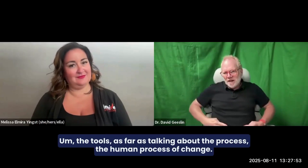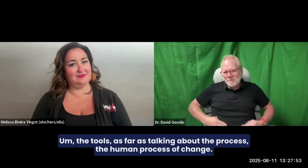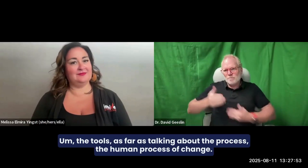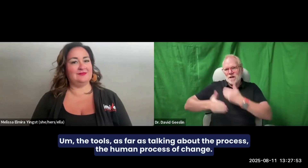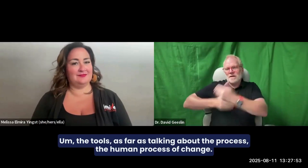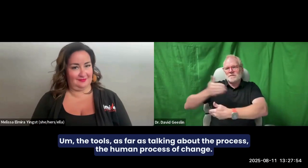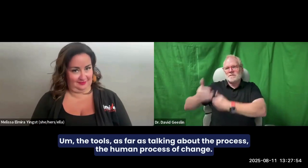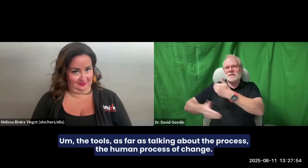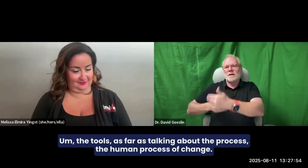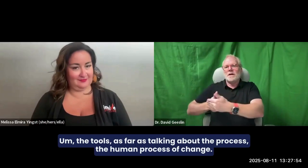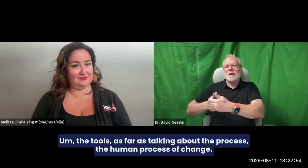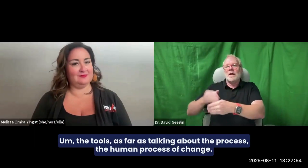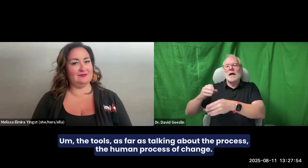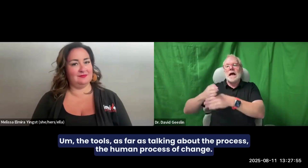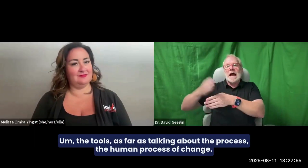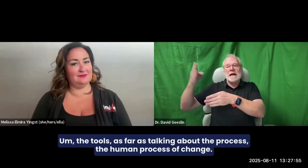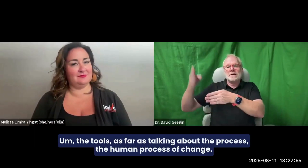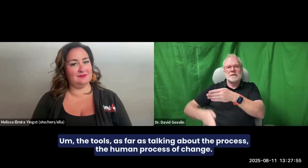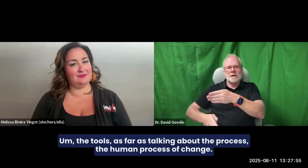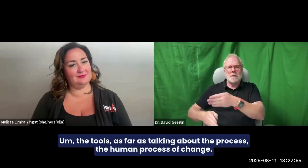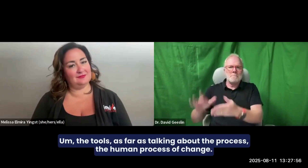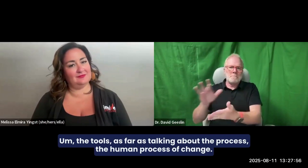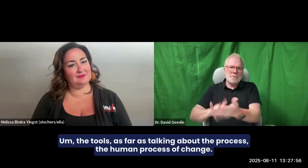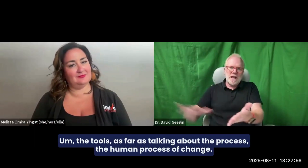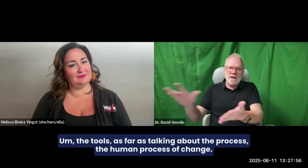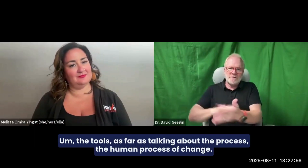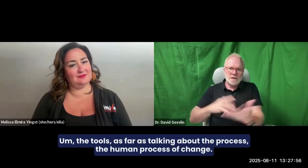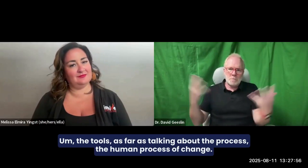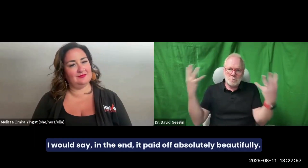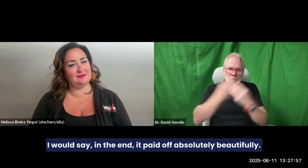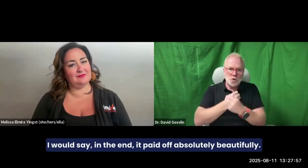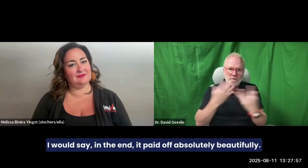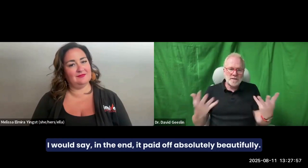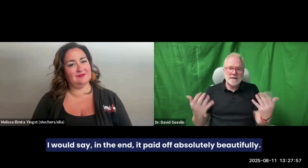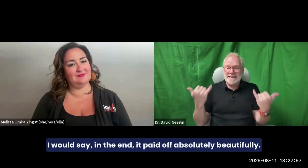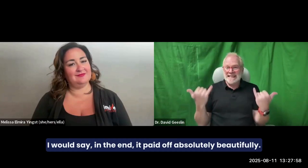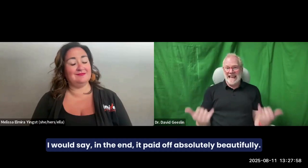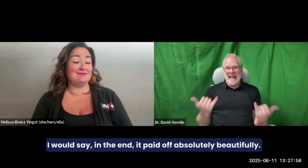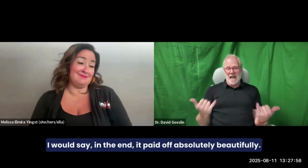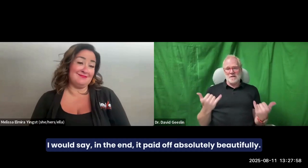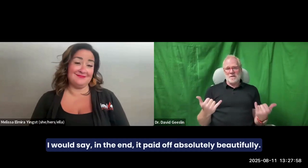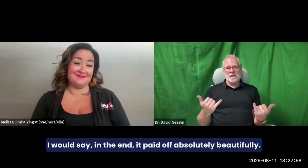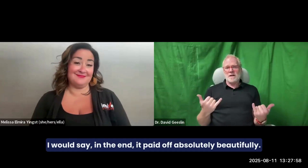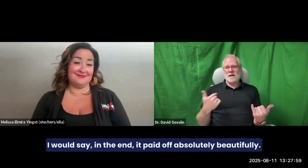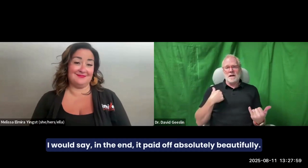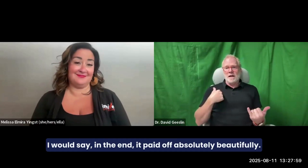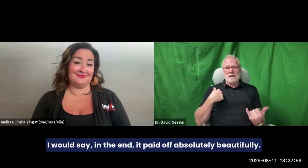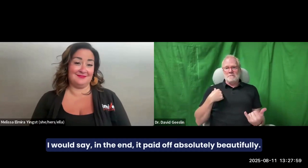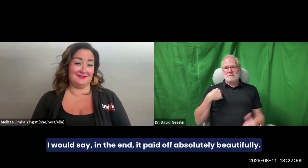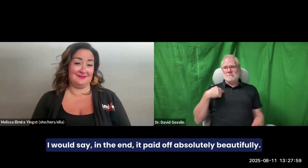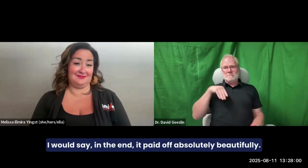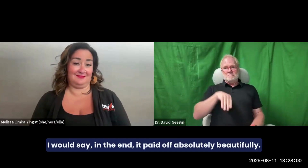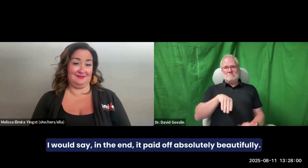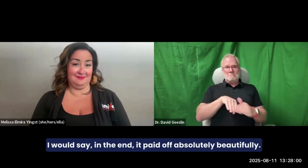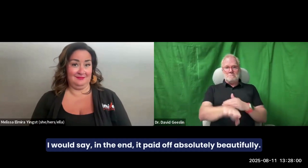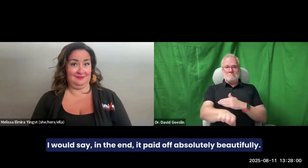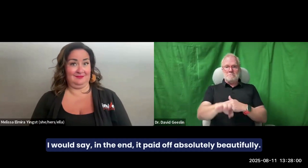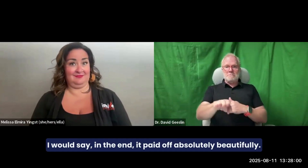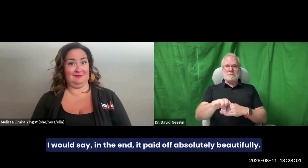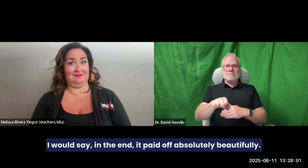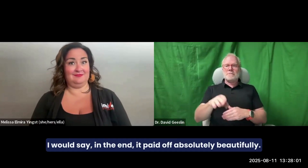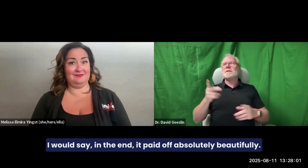The tools, as far as talking about the process, the human process of change, I would say in the end, it paid off